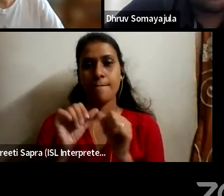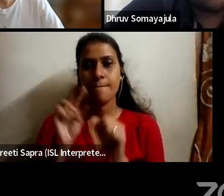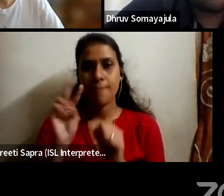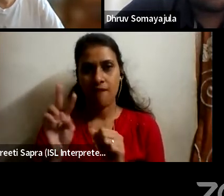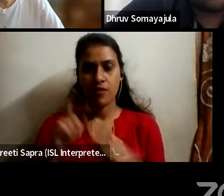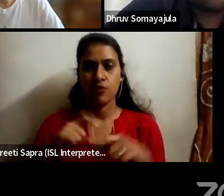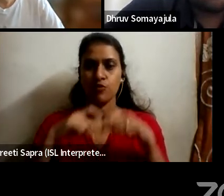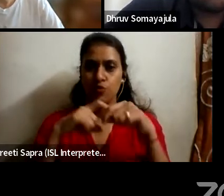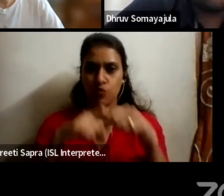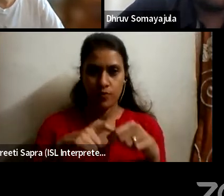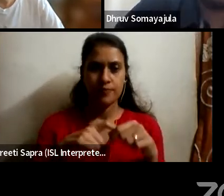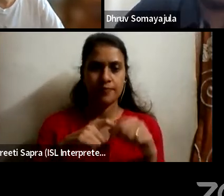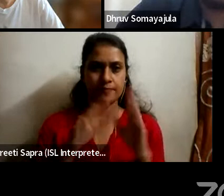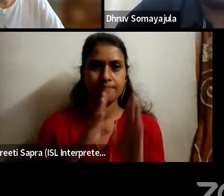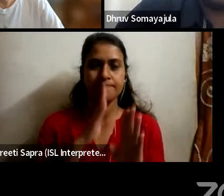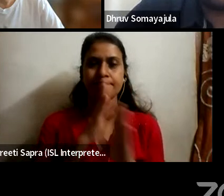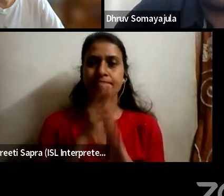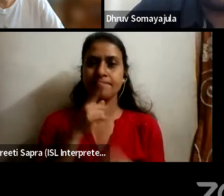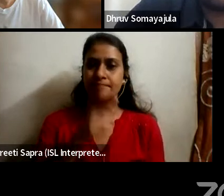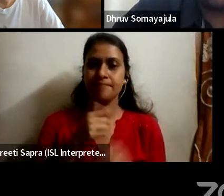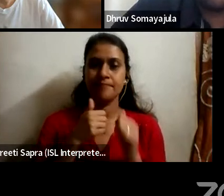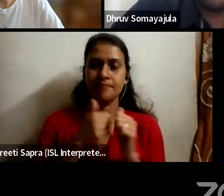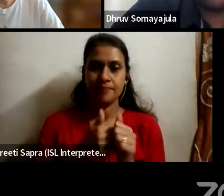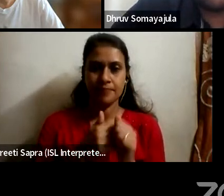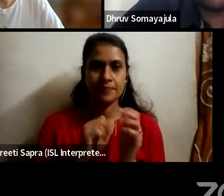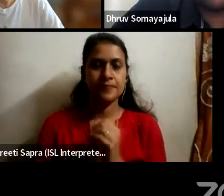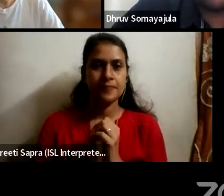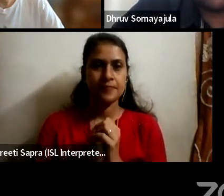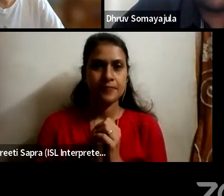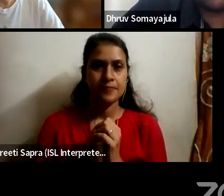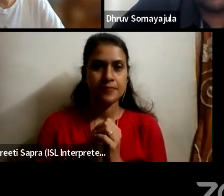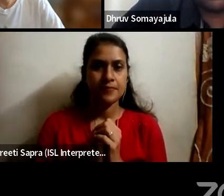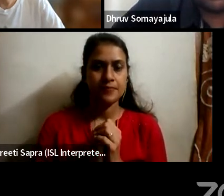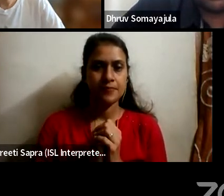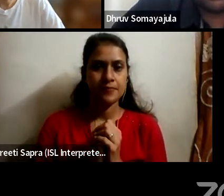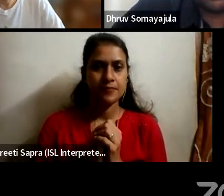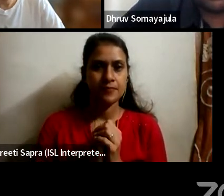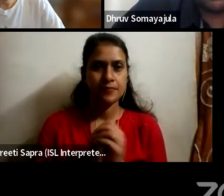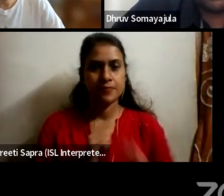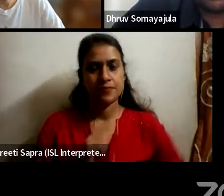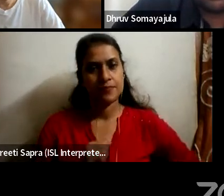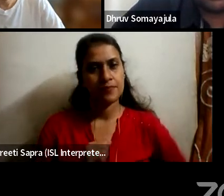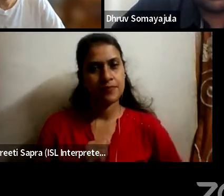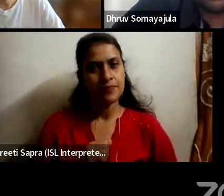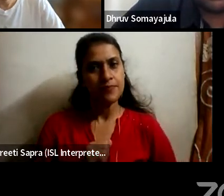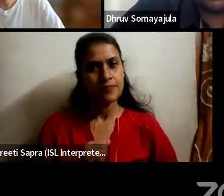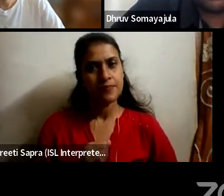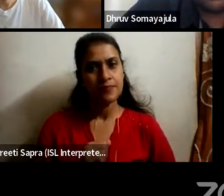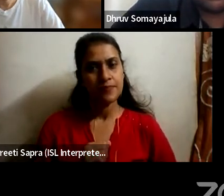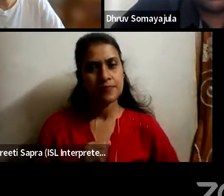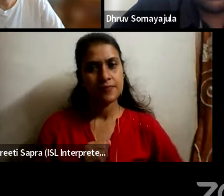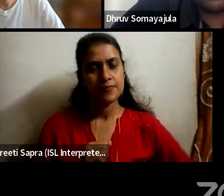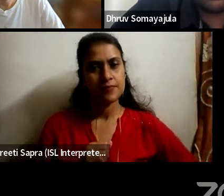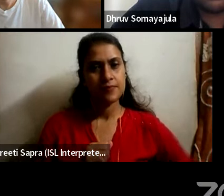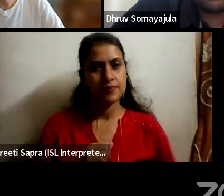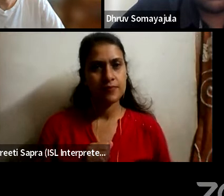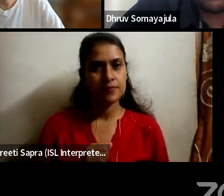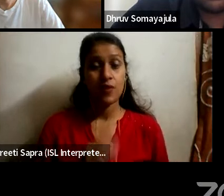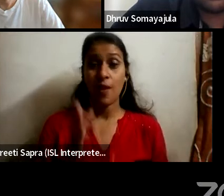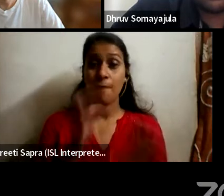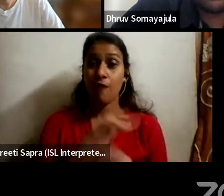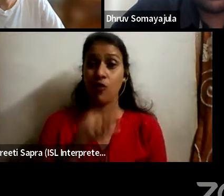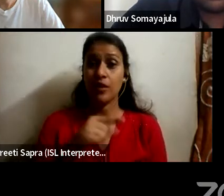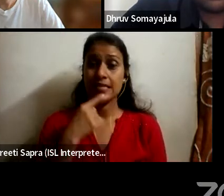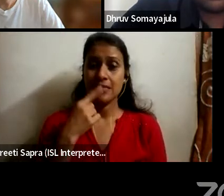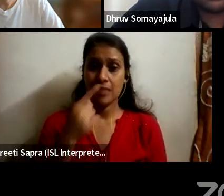question that was directed at you specifically that came in that I missed asking earlier. So it's Udbhav mentioned how